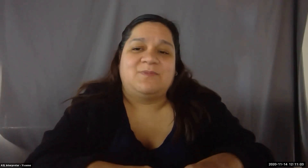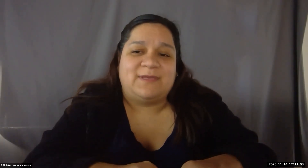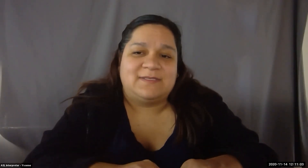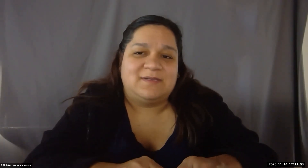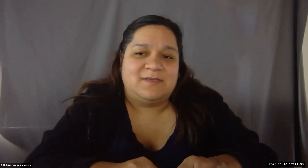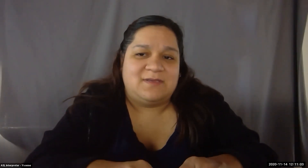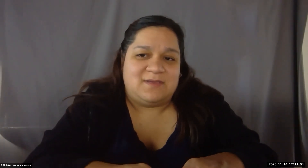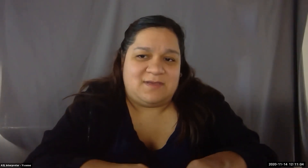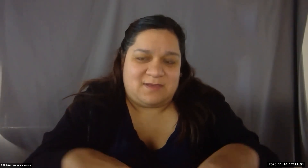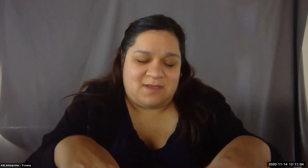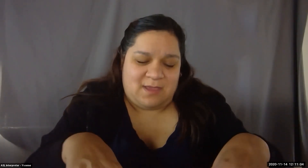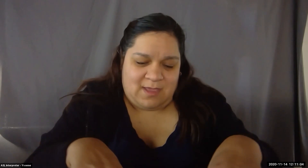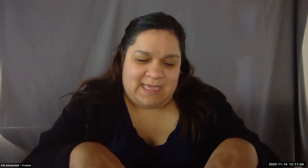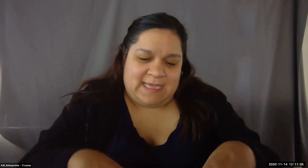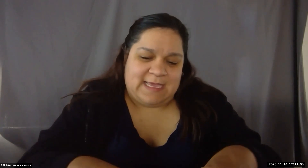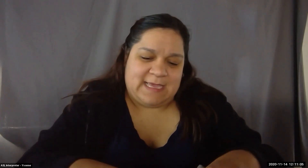district employees.